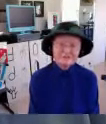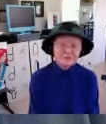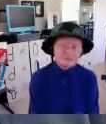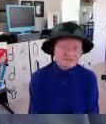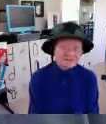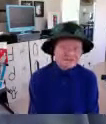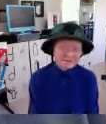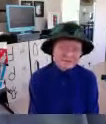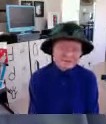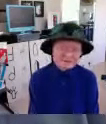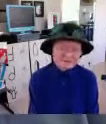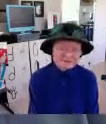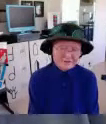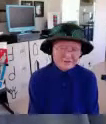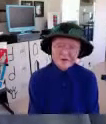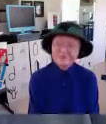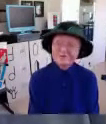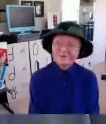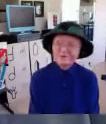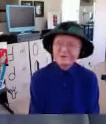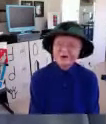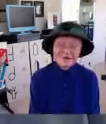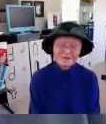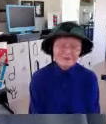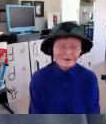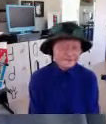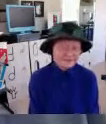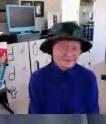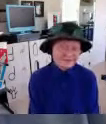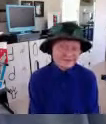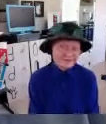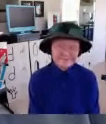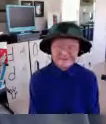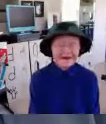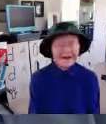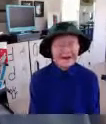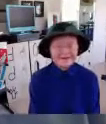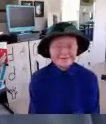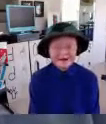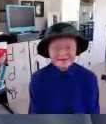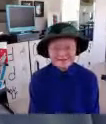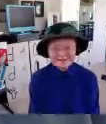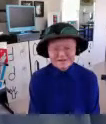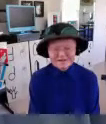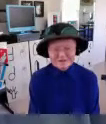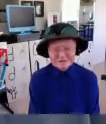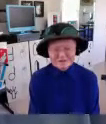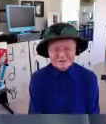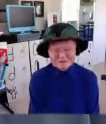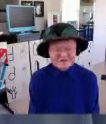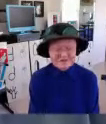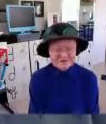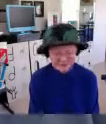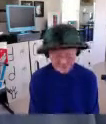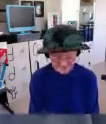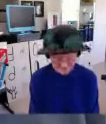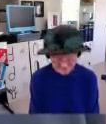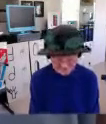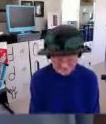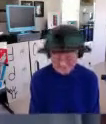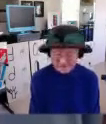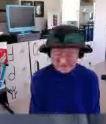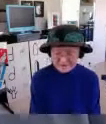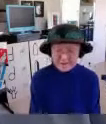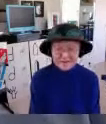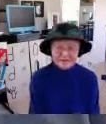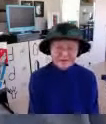for just a little bit longer before you run, I'm sure you're very busy, but I'd love to ask you some questions. And the first thing I wanted to tell